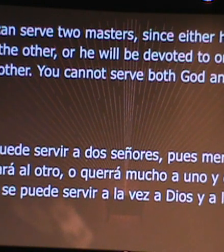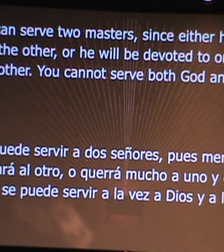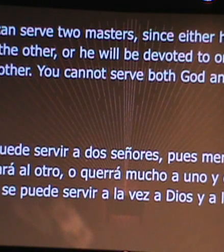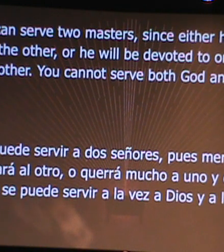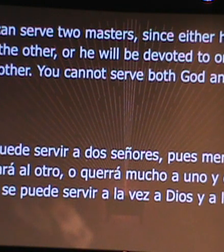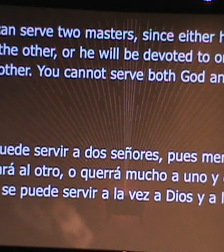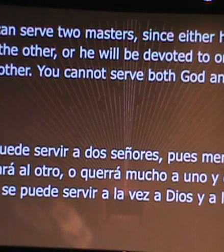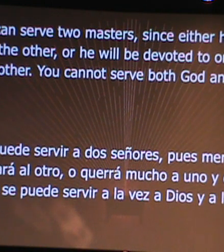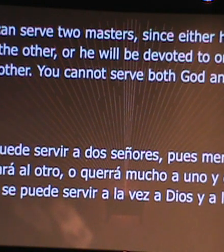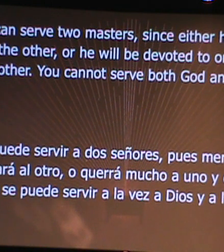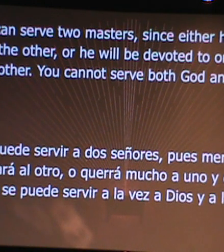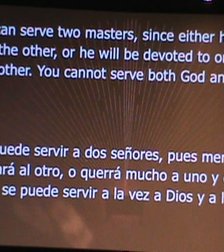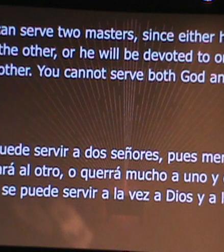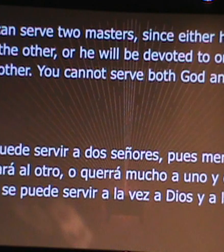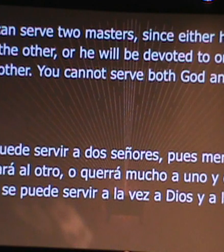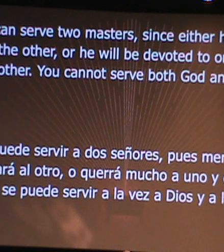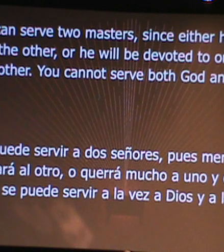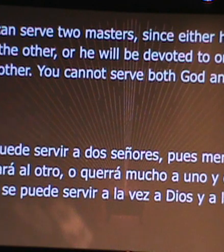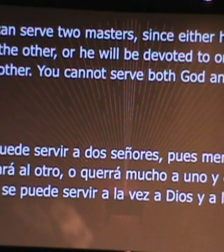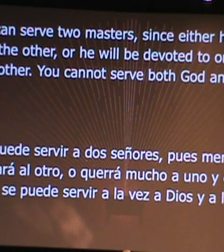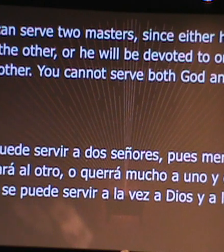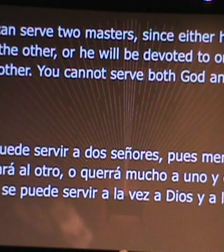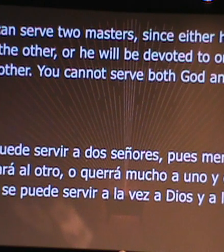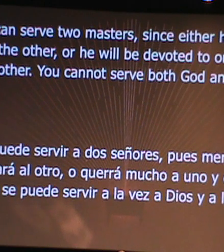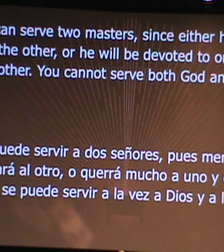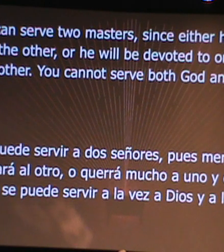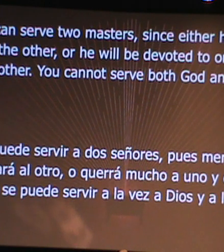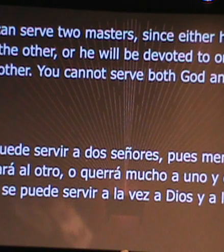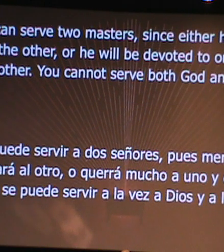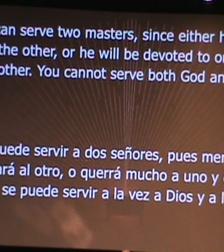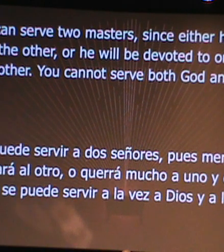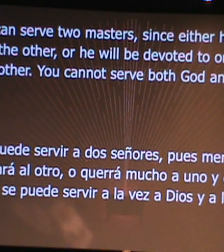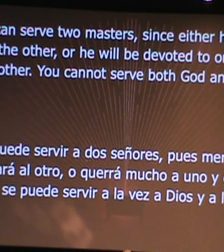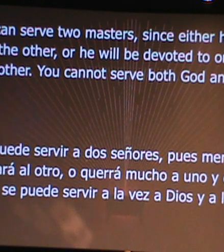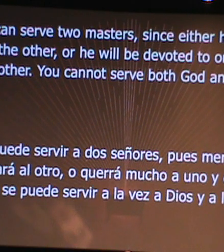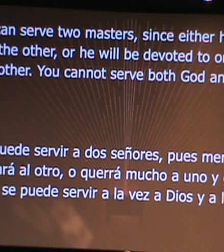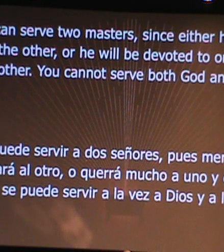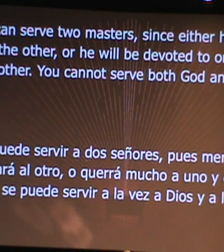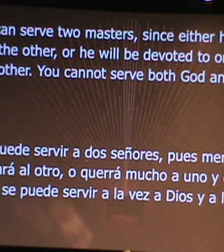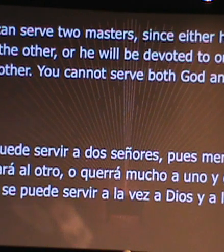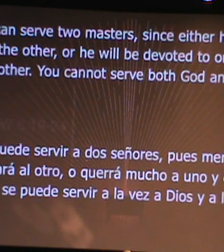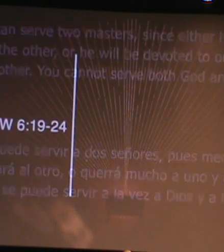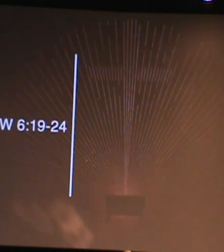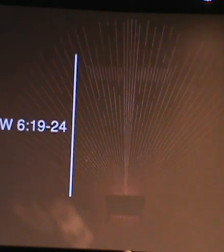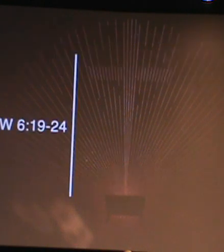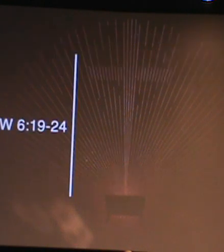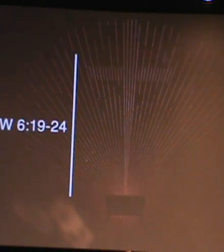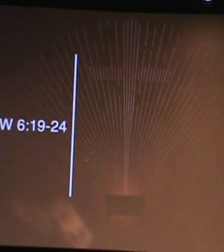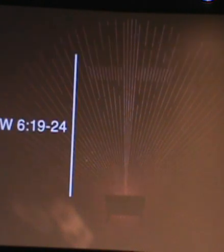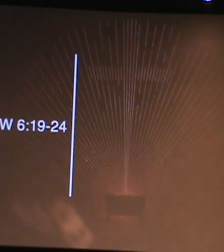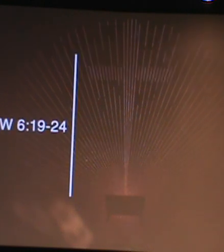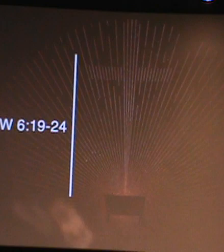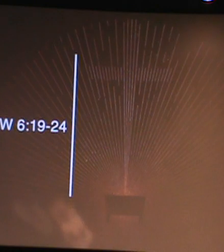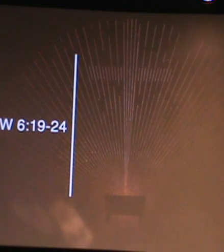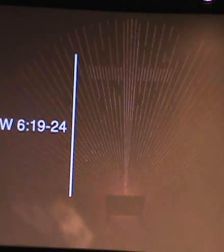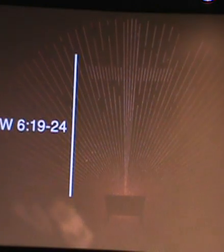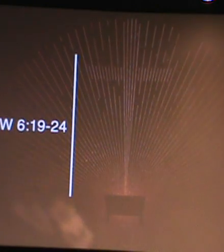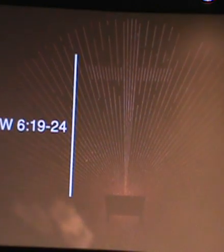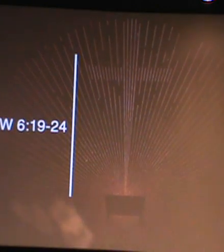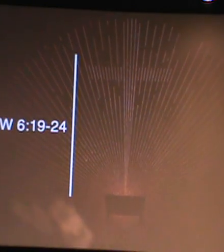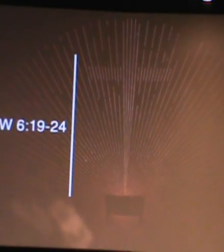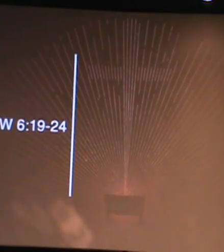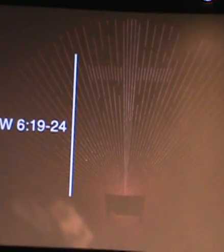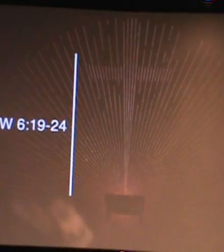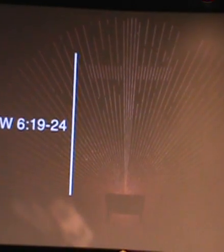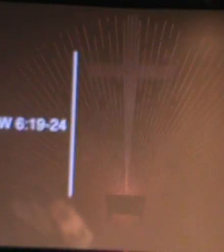other. You cannot serve both God and money." Let us pray. Dear Heavenly Father, we